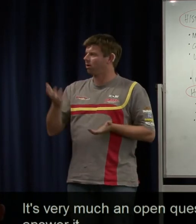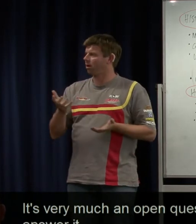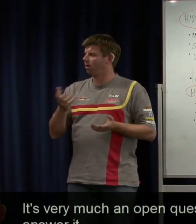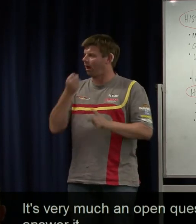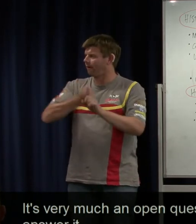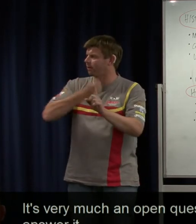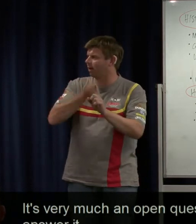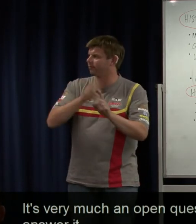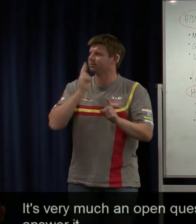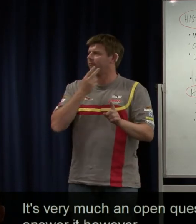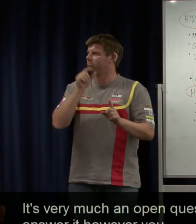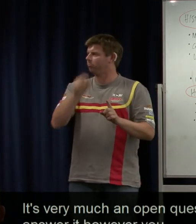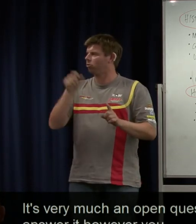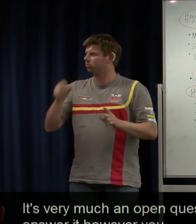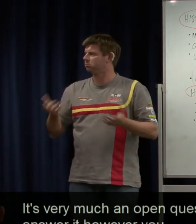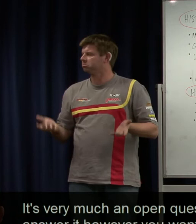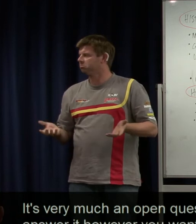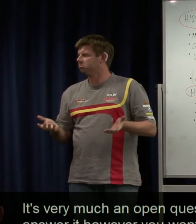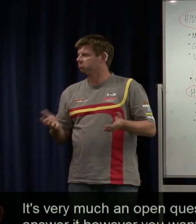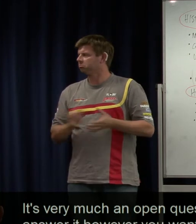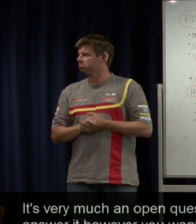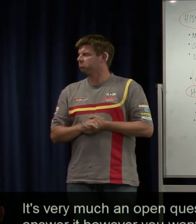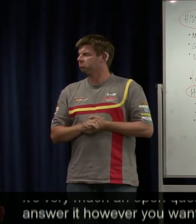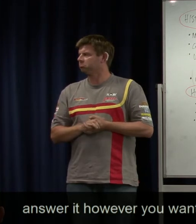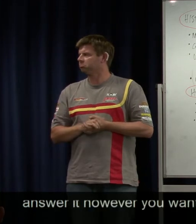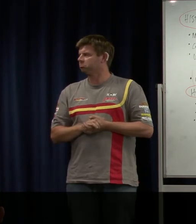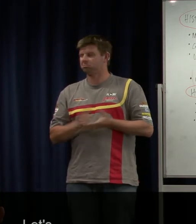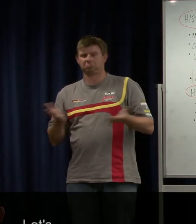I was just mentioned Deaf Victoria, thinking about advocacy.